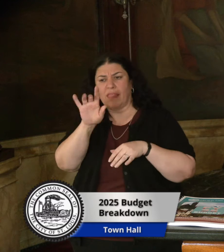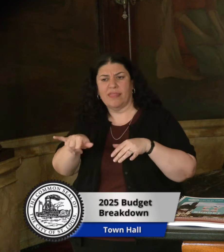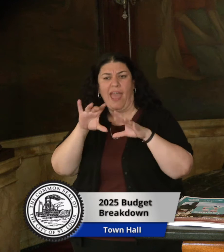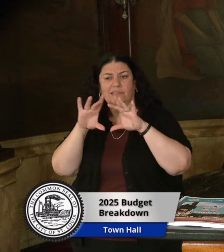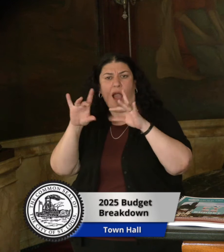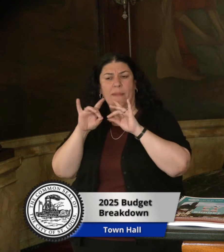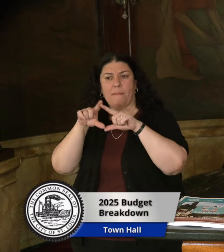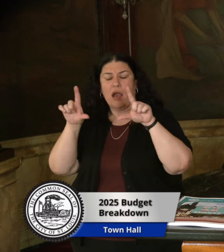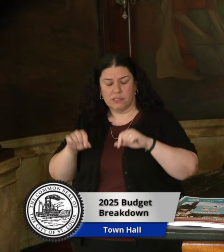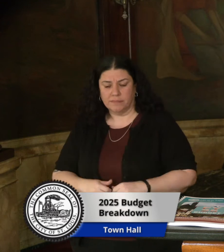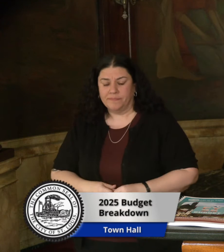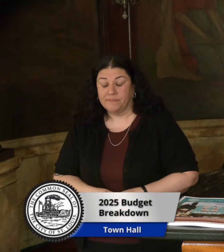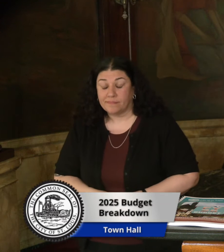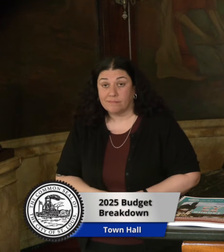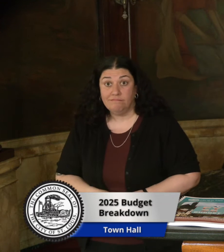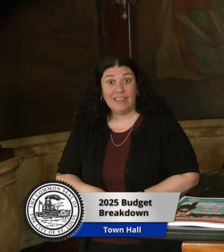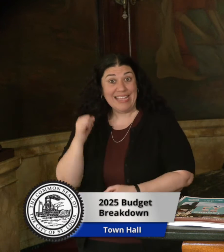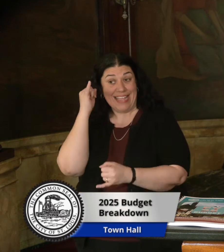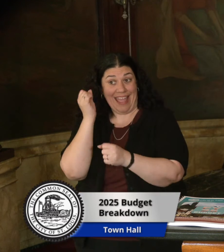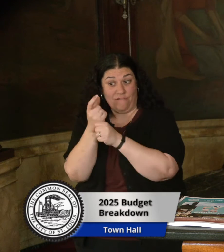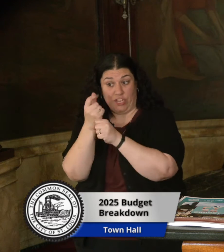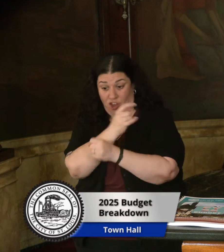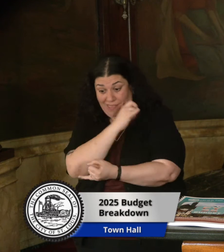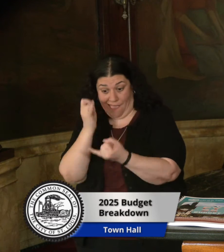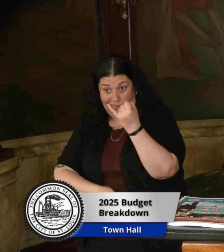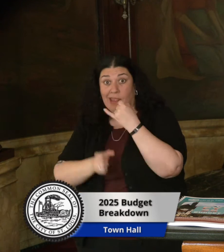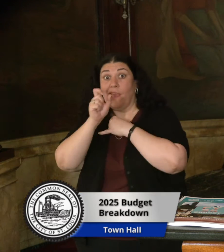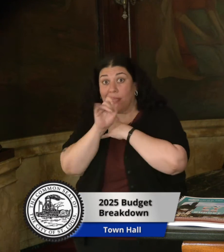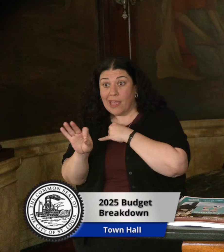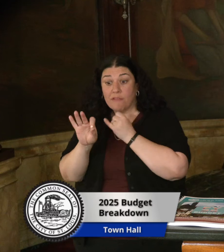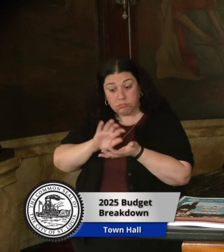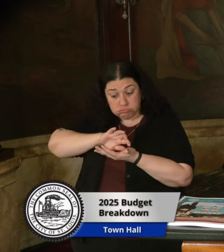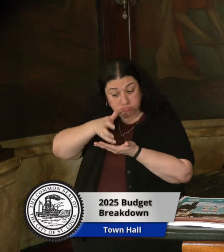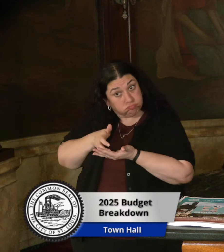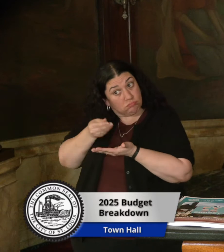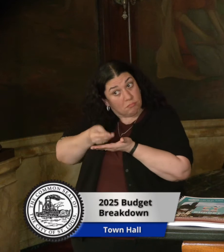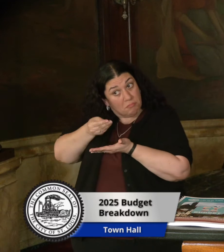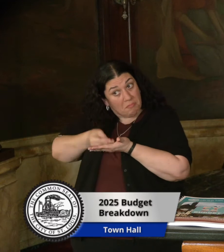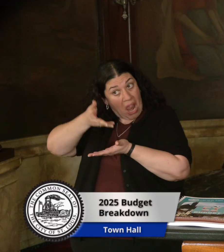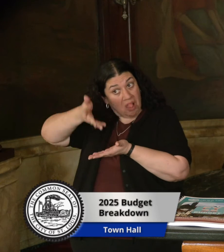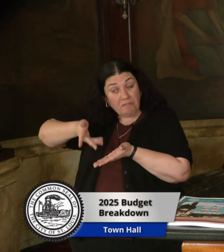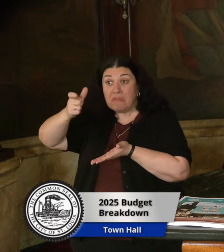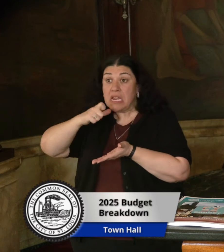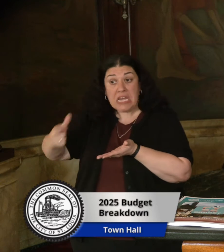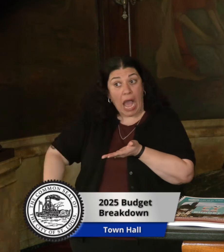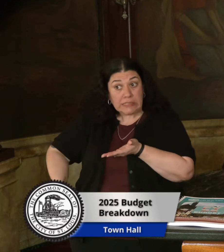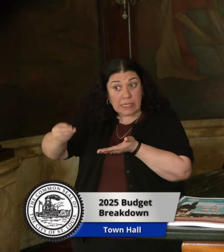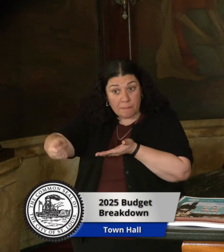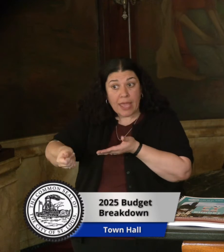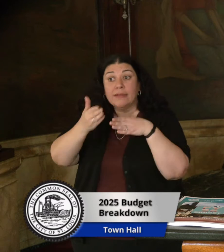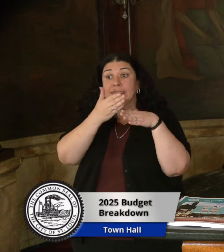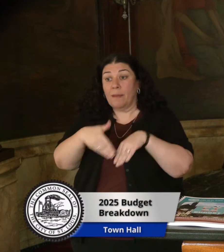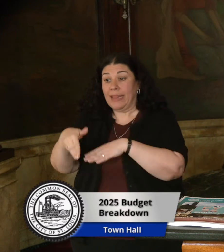well. So at the end of every fiscal year, if we have surplus funds or money unspent in the budget, it's split